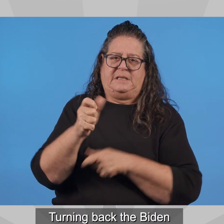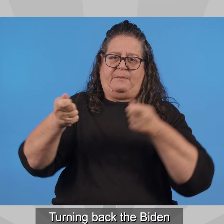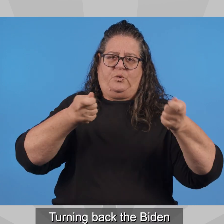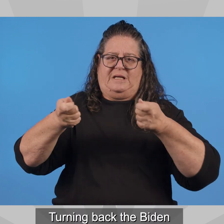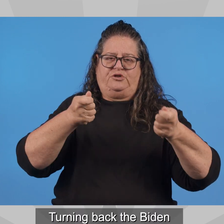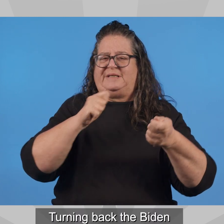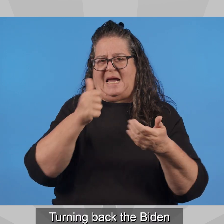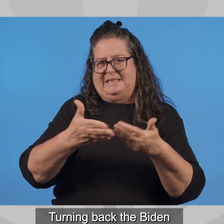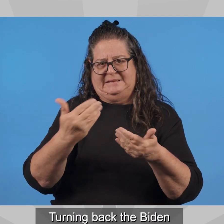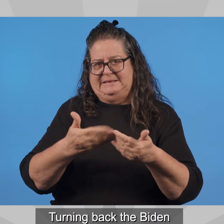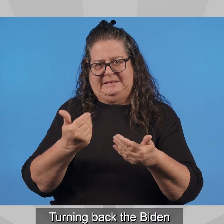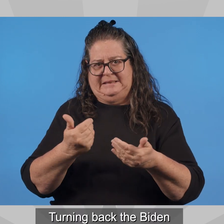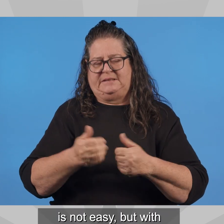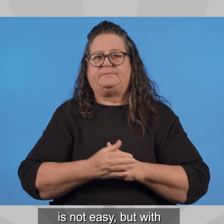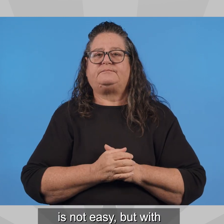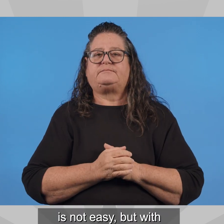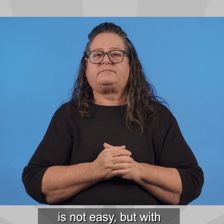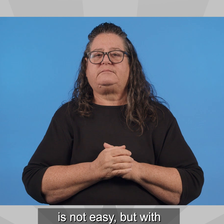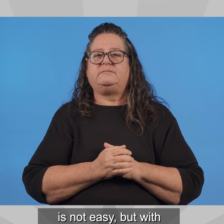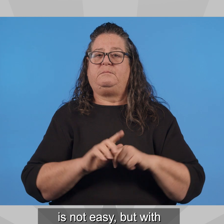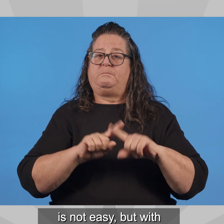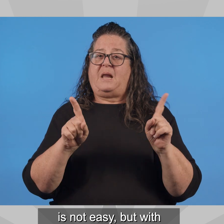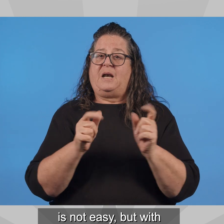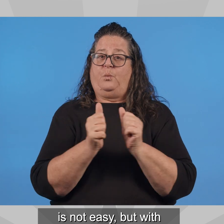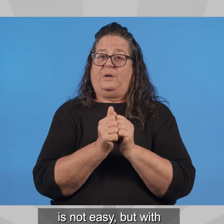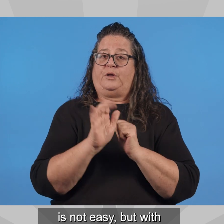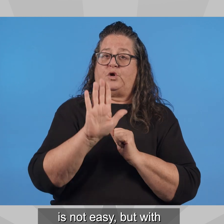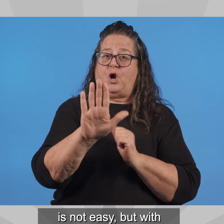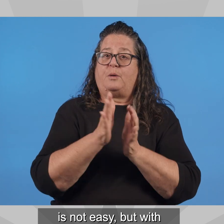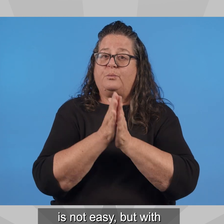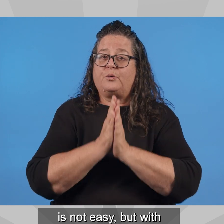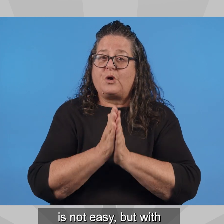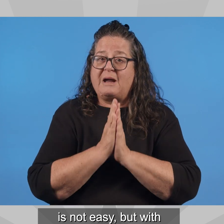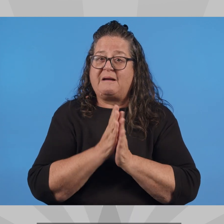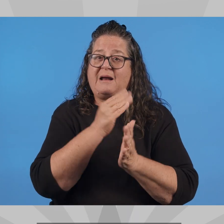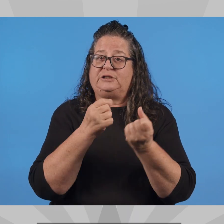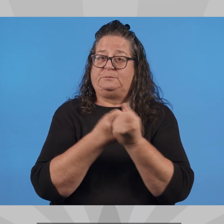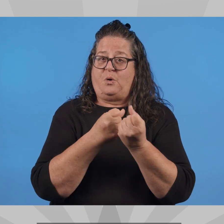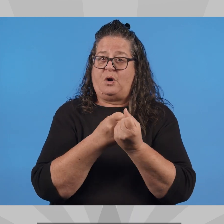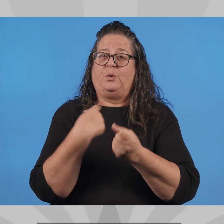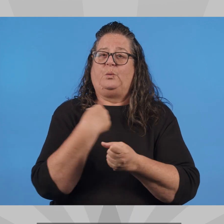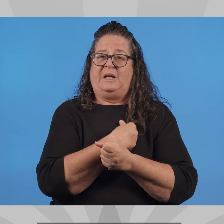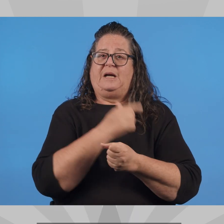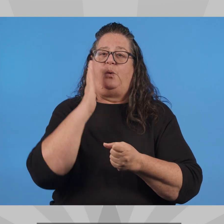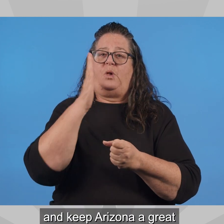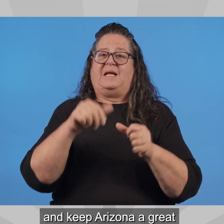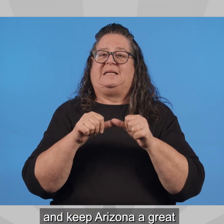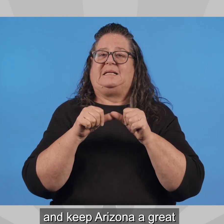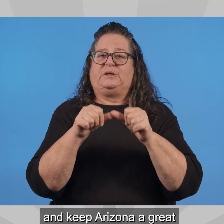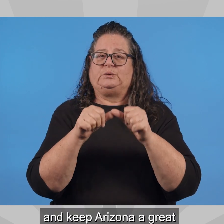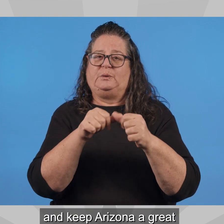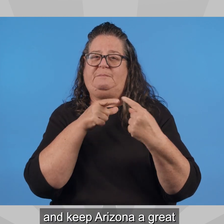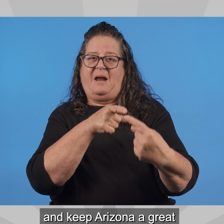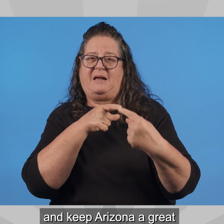Turning back the Biden and Hobbs administrations is not easy, but with your prayers and support, we will continue this battle and